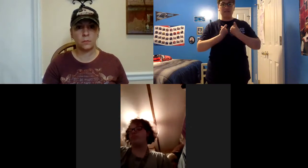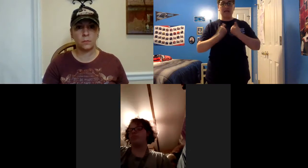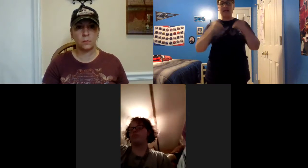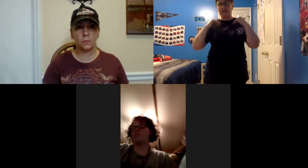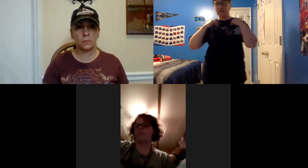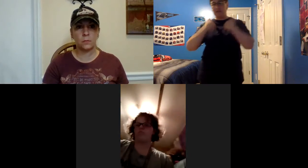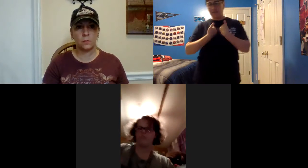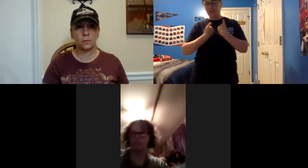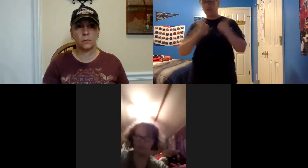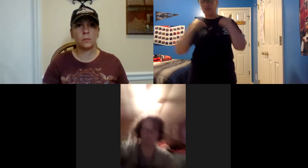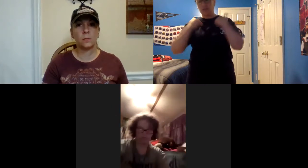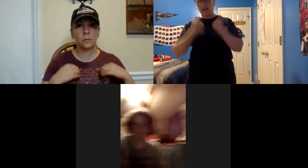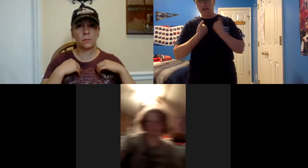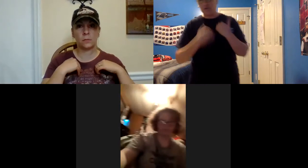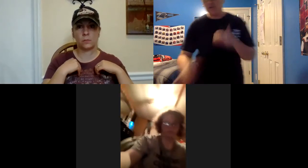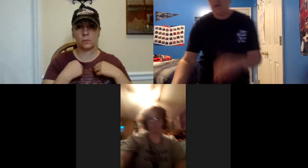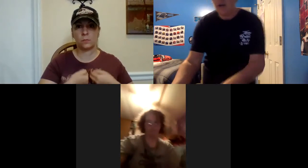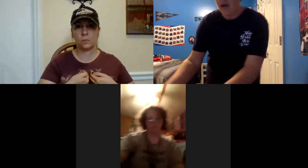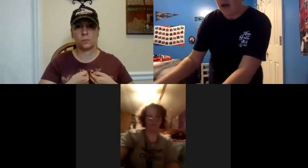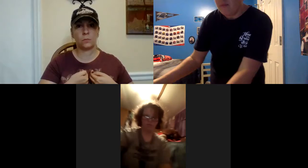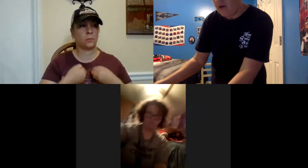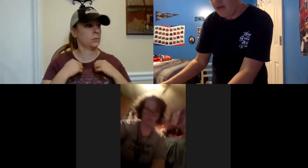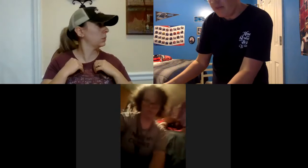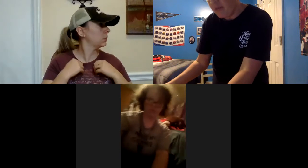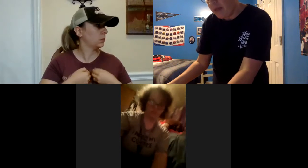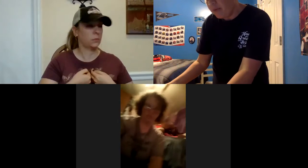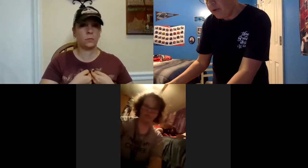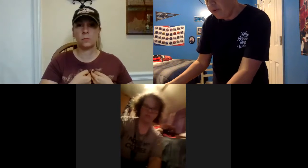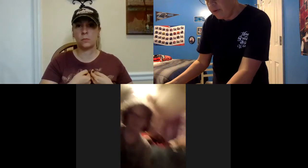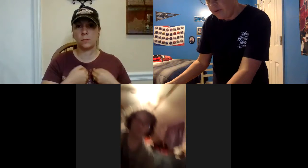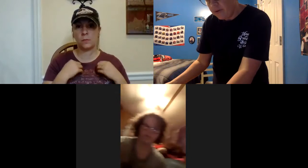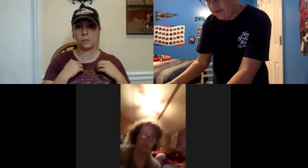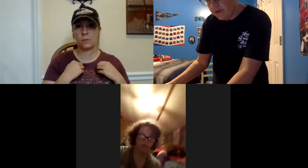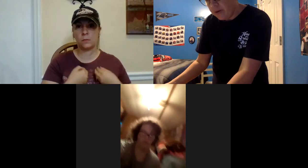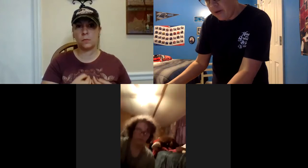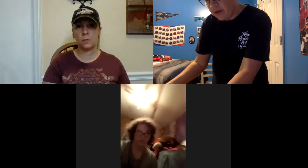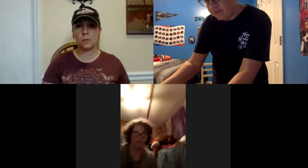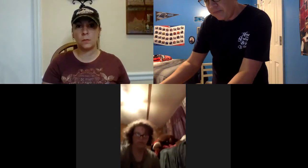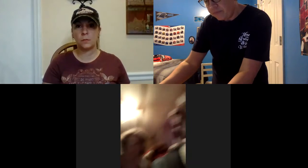have the sign that shows you tired on the paper.